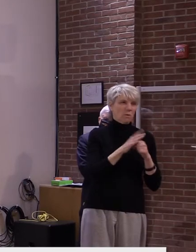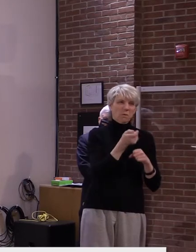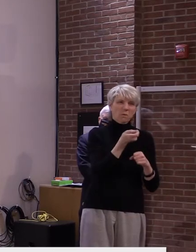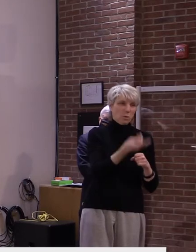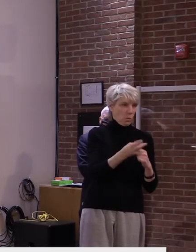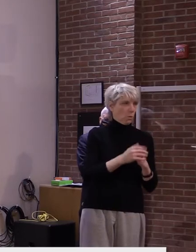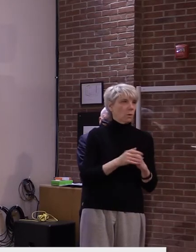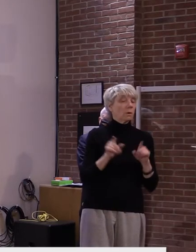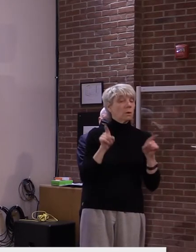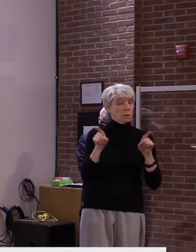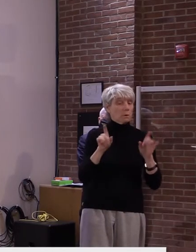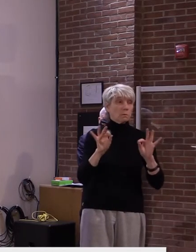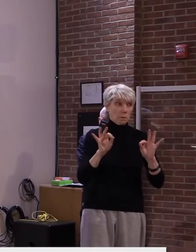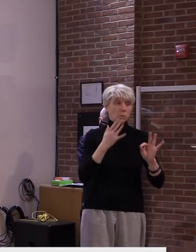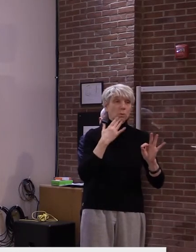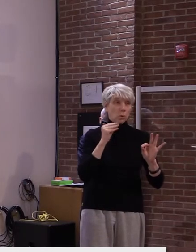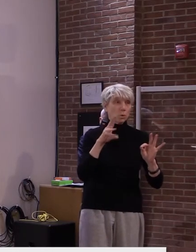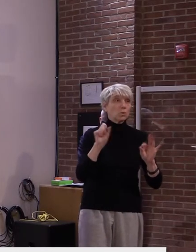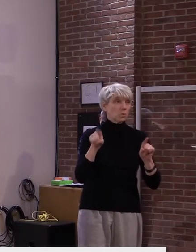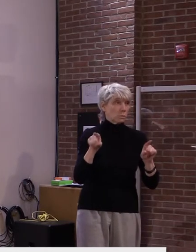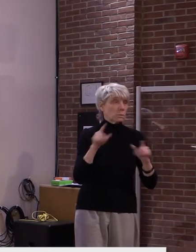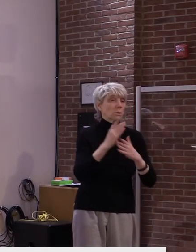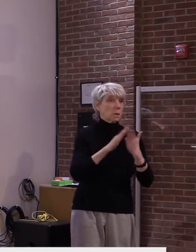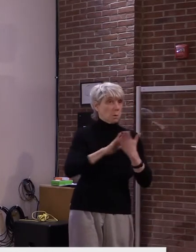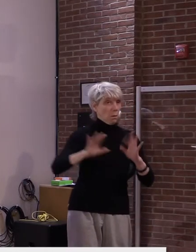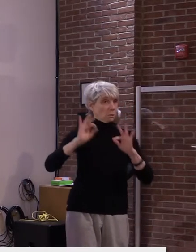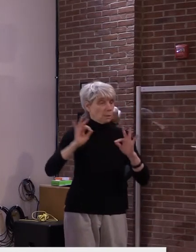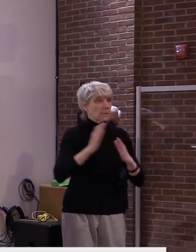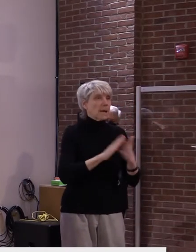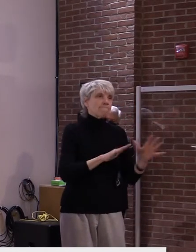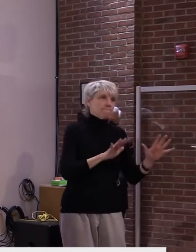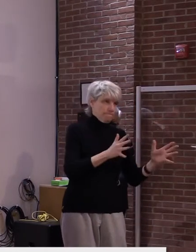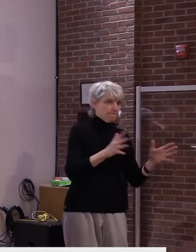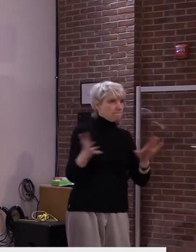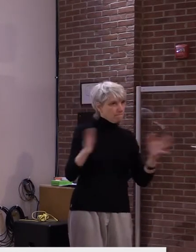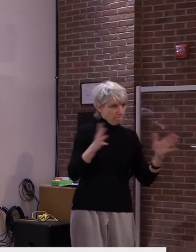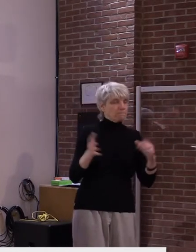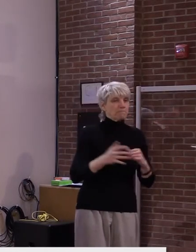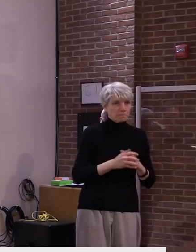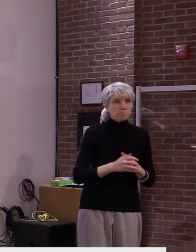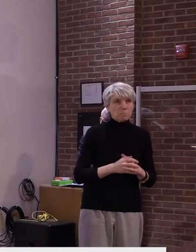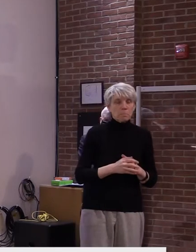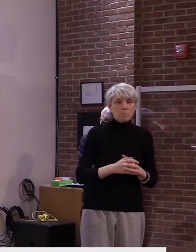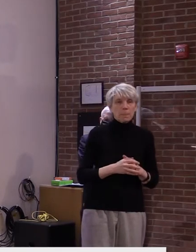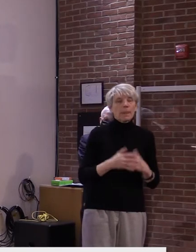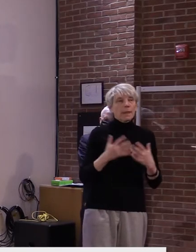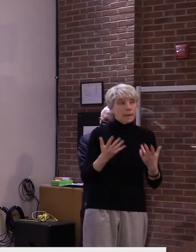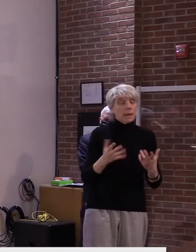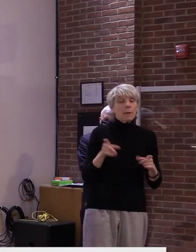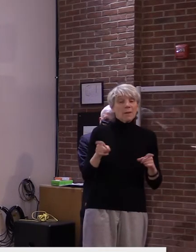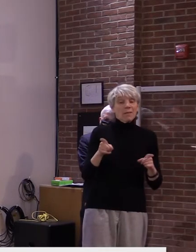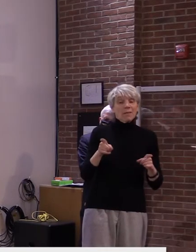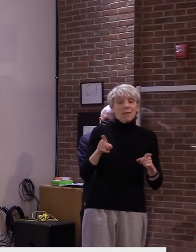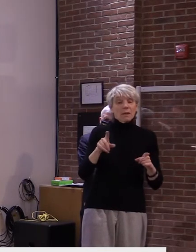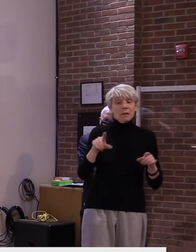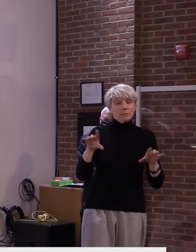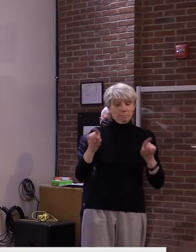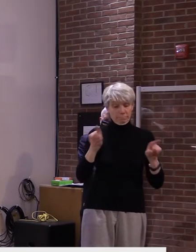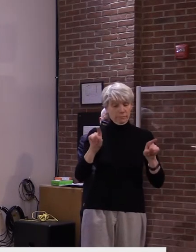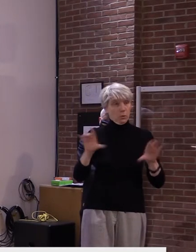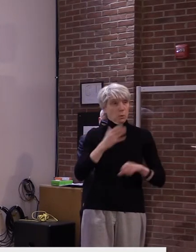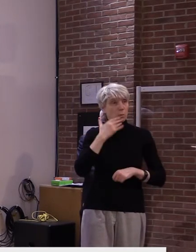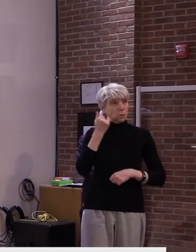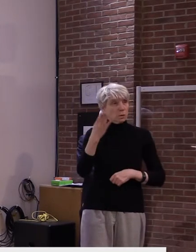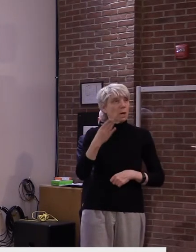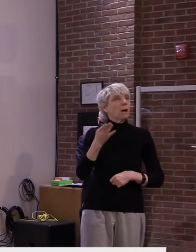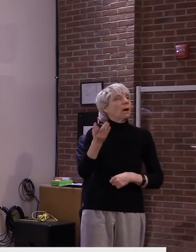So these are very promising good news, and again, validate the reason why we do this in